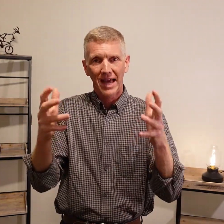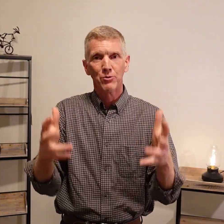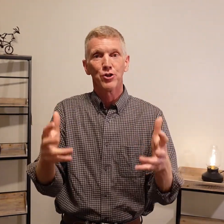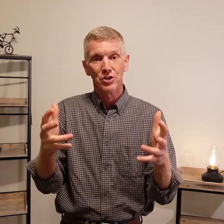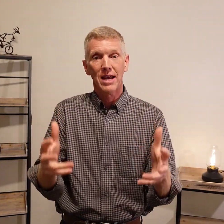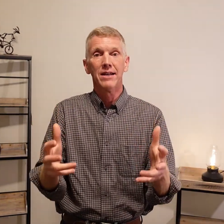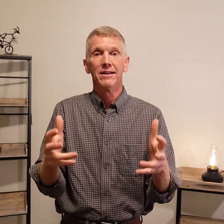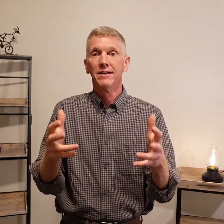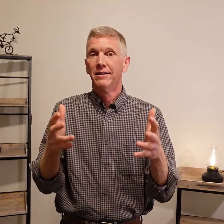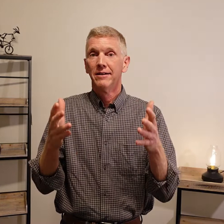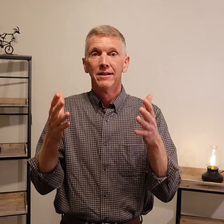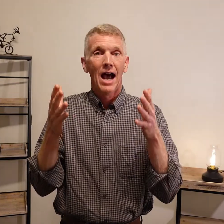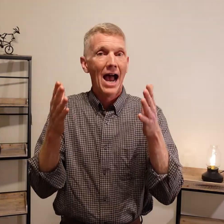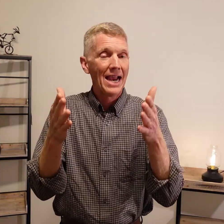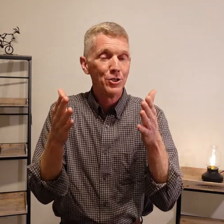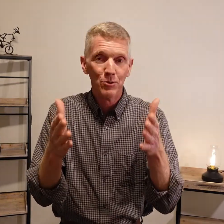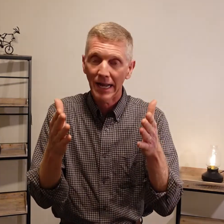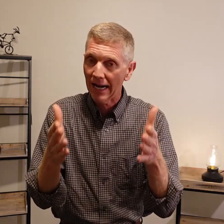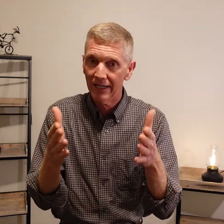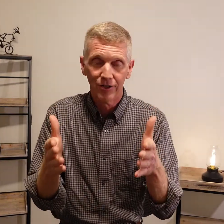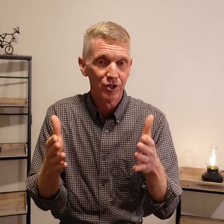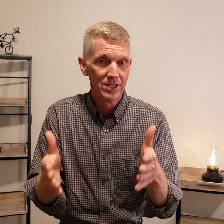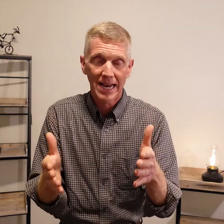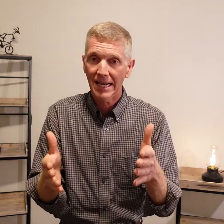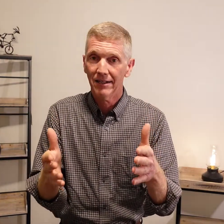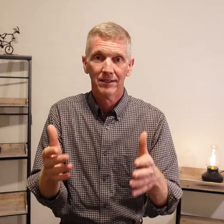what you're saying. I do not understand.